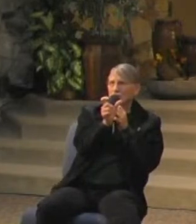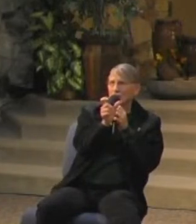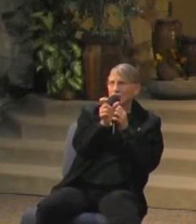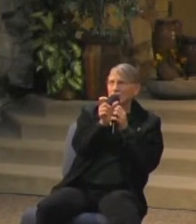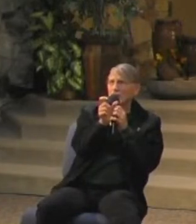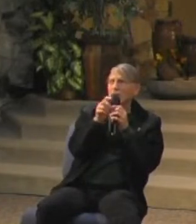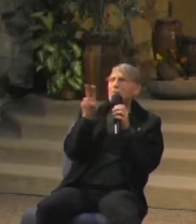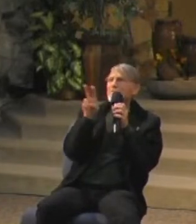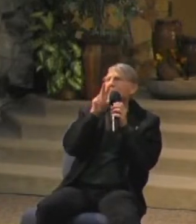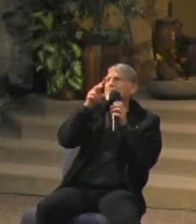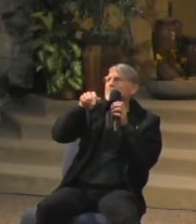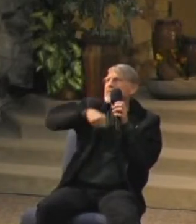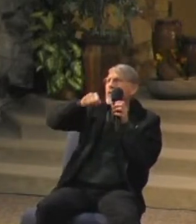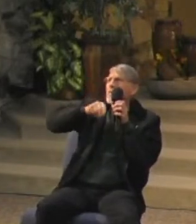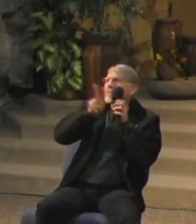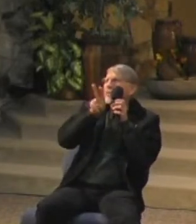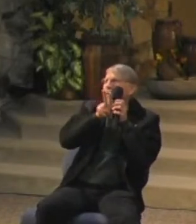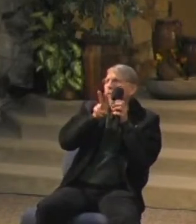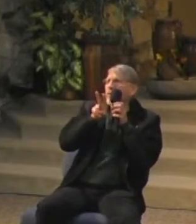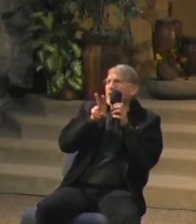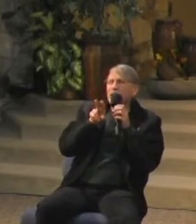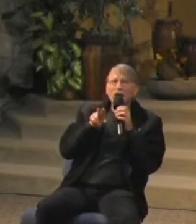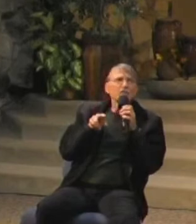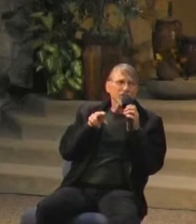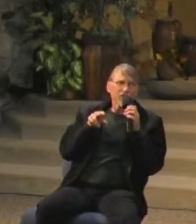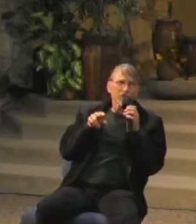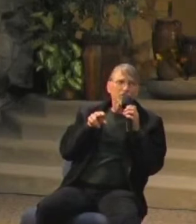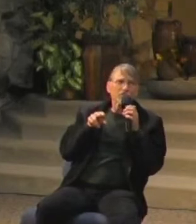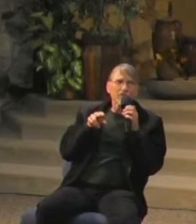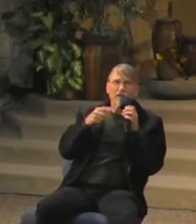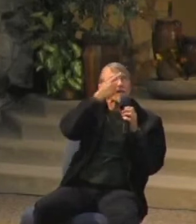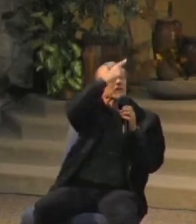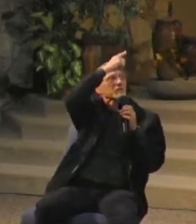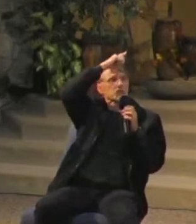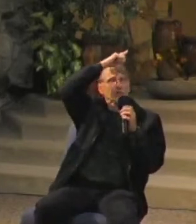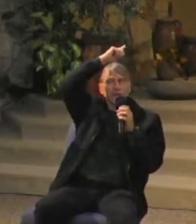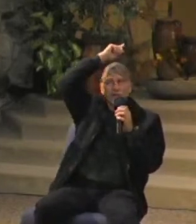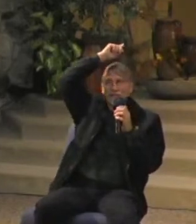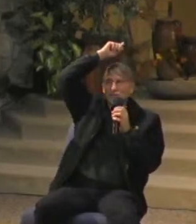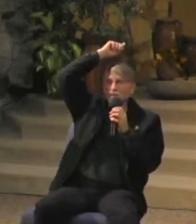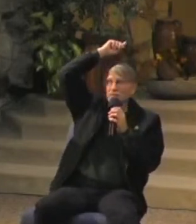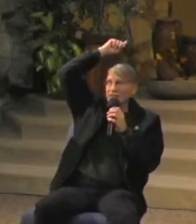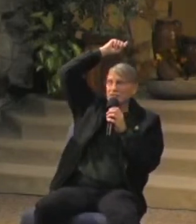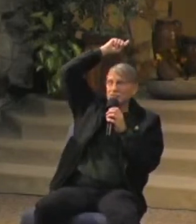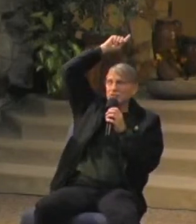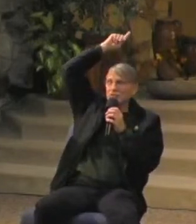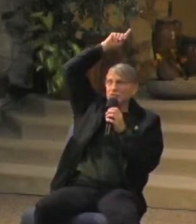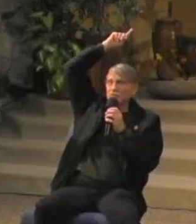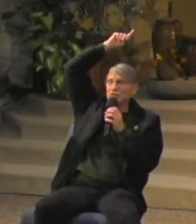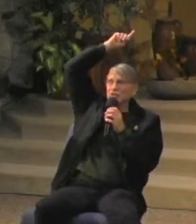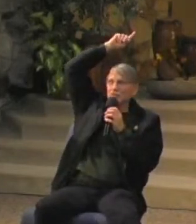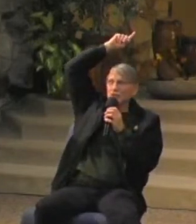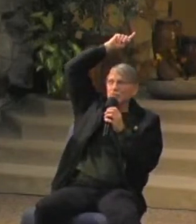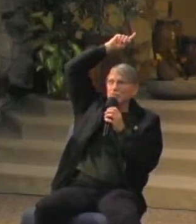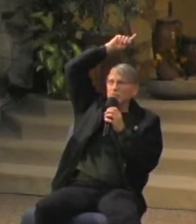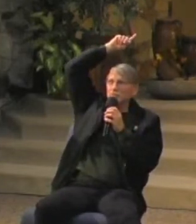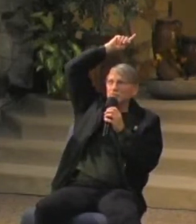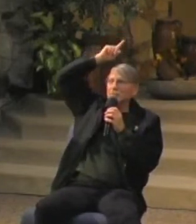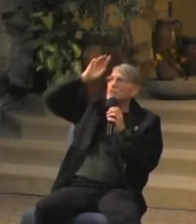how it's put together, right? on video. Yeah, like he was showing. That's what he was preaching from.